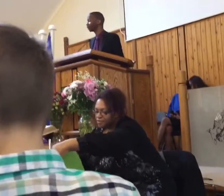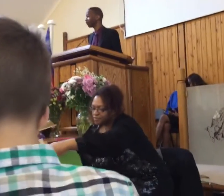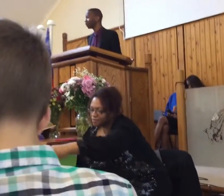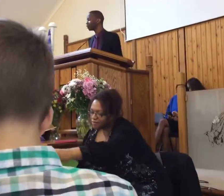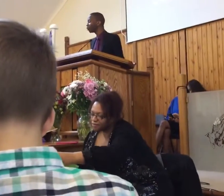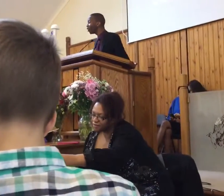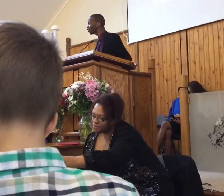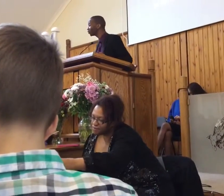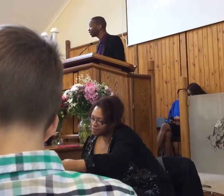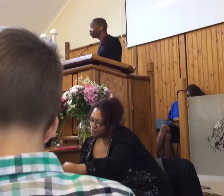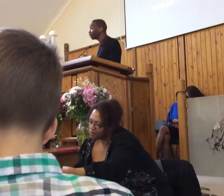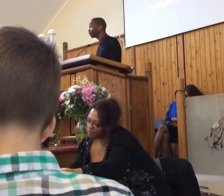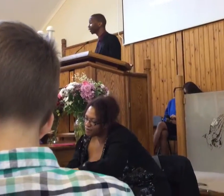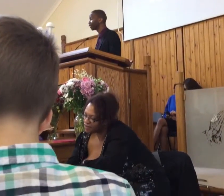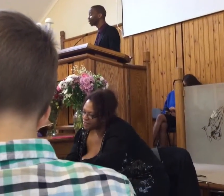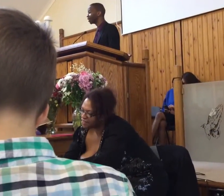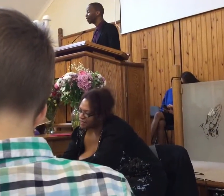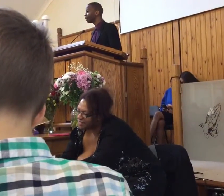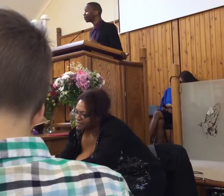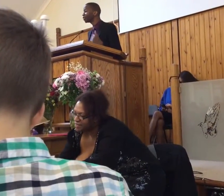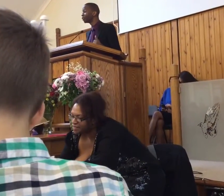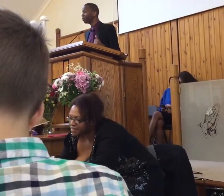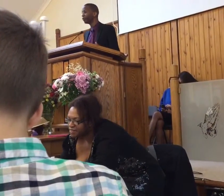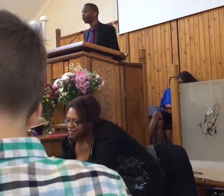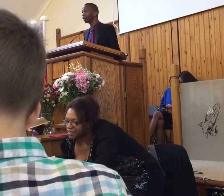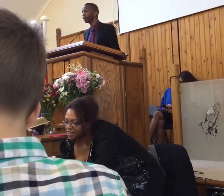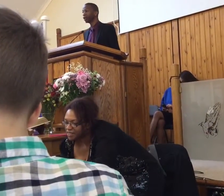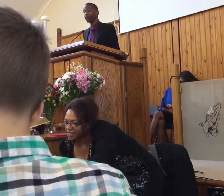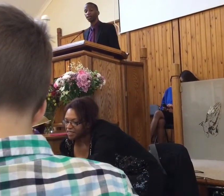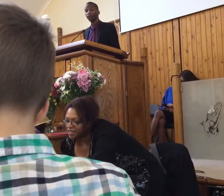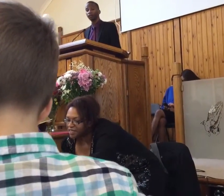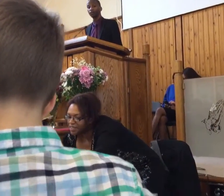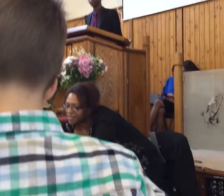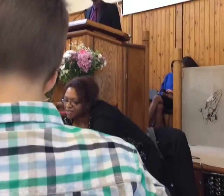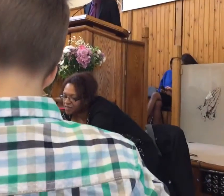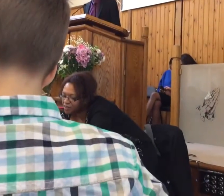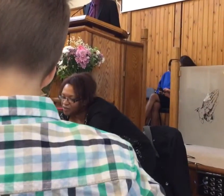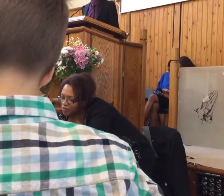youth. So whilst you're still young like this, try to remember.